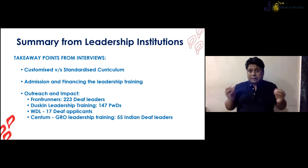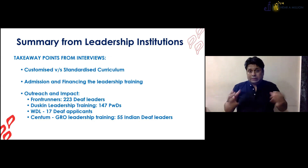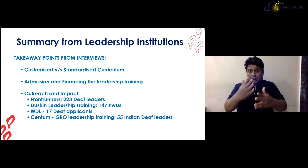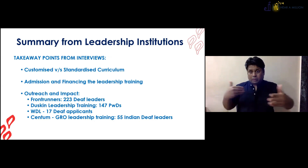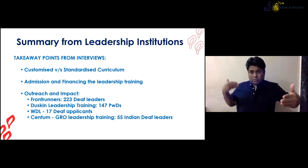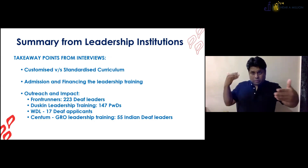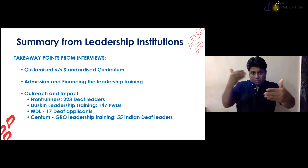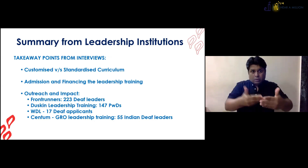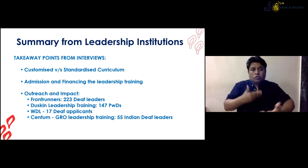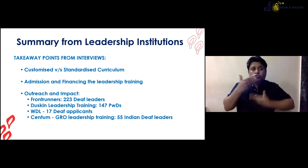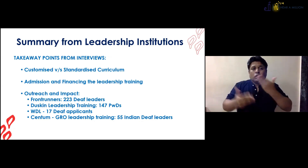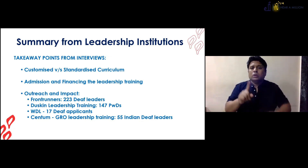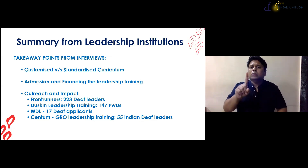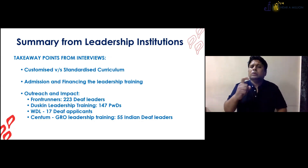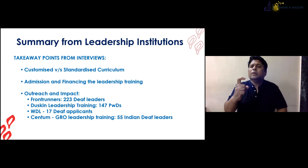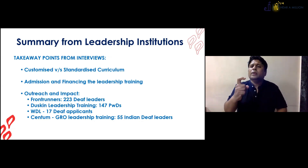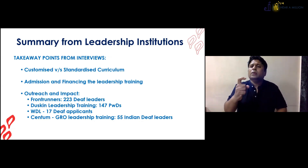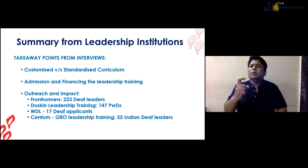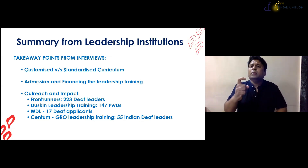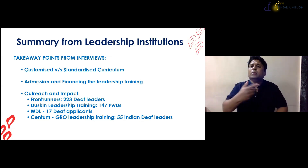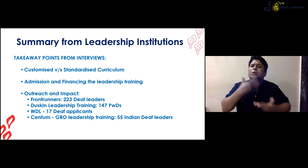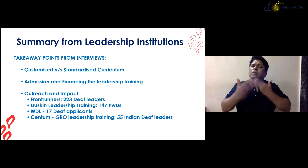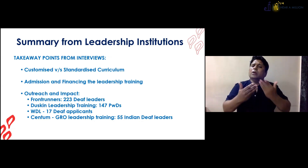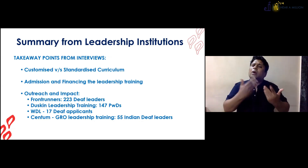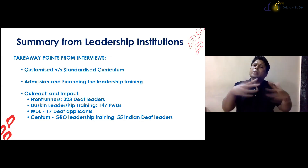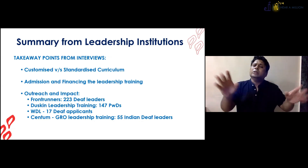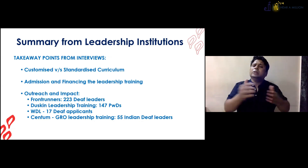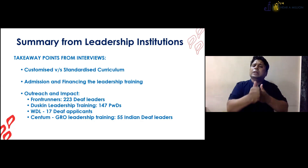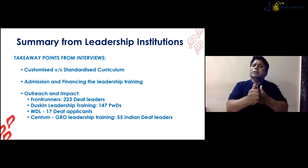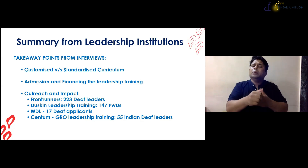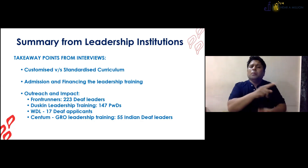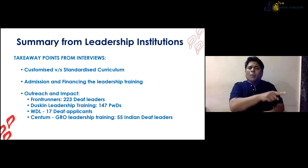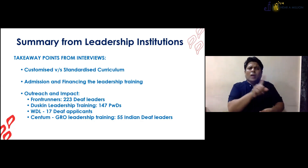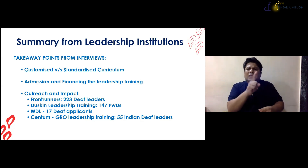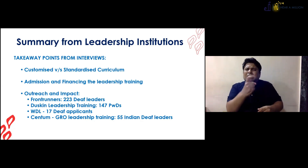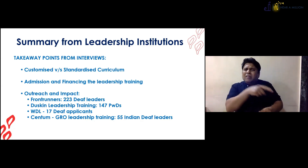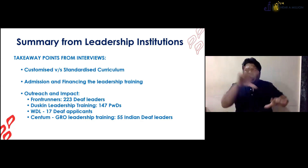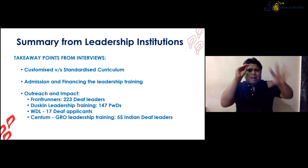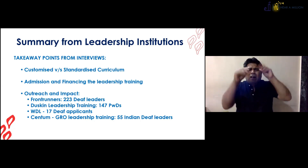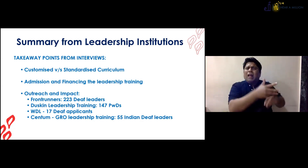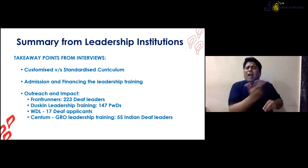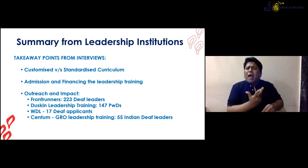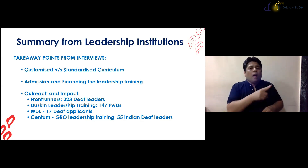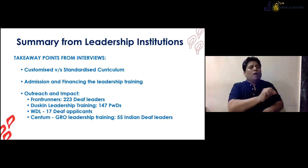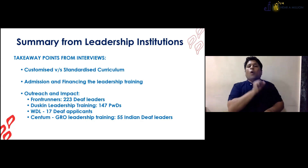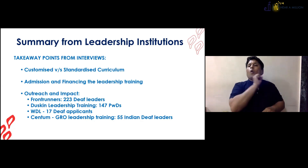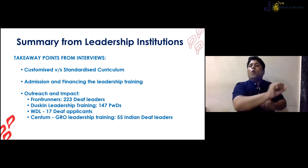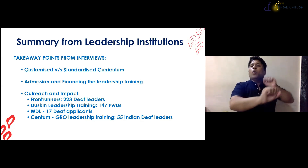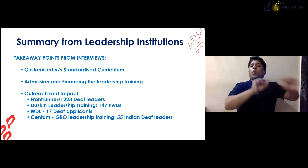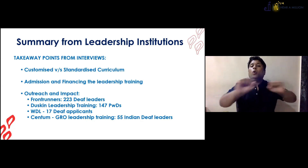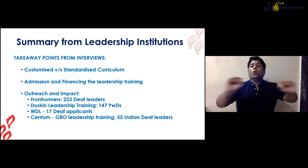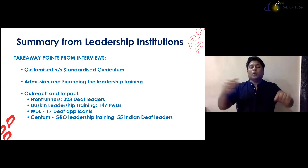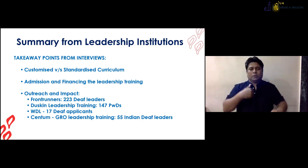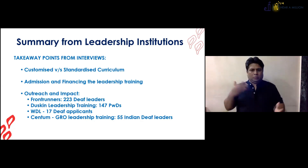WDL, 2003, it started. And till now, they have trained 17 people, who have done the leadership program.